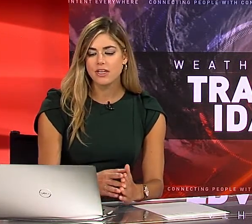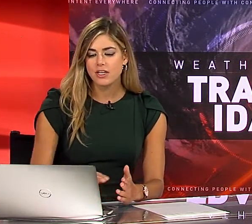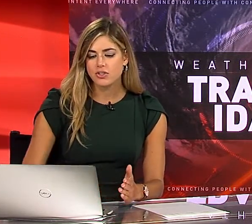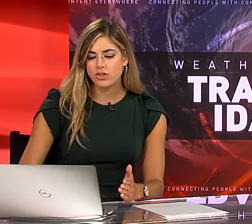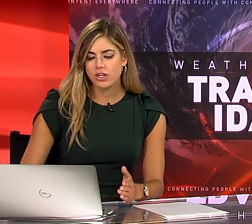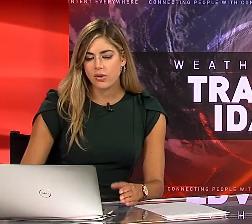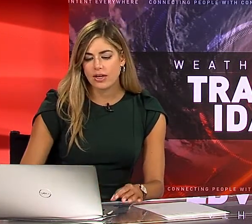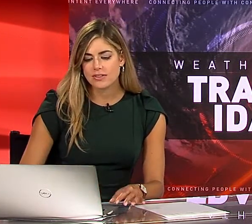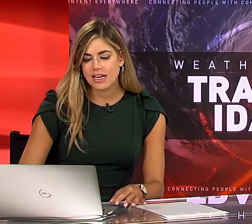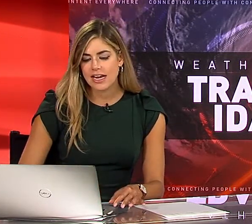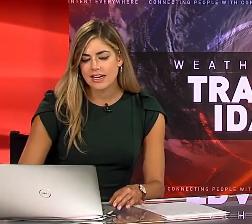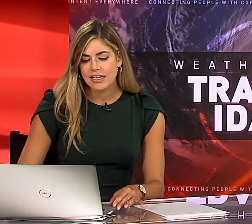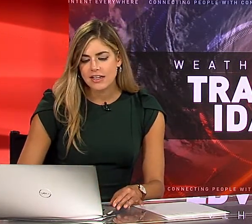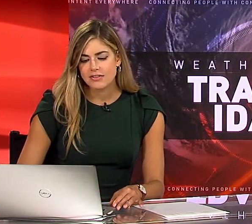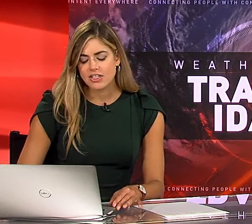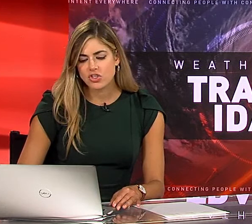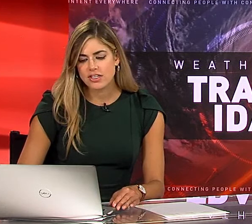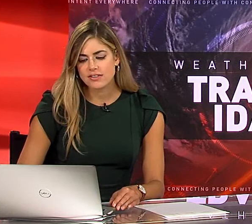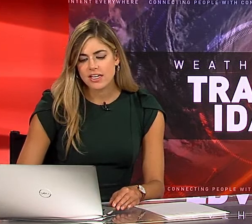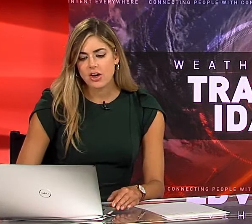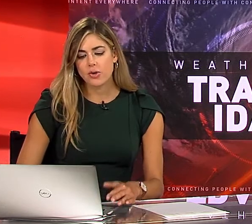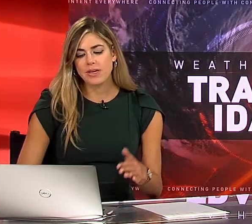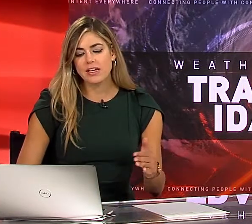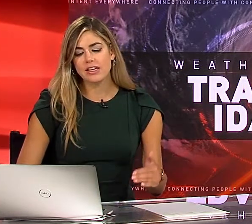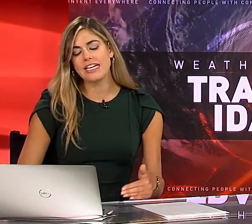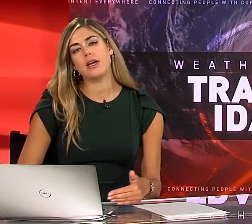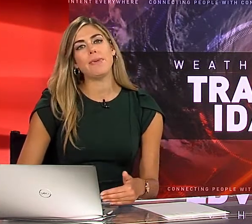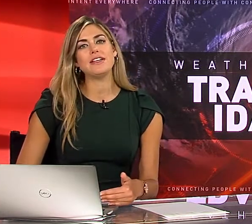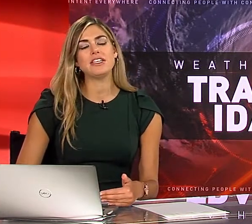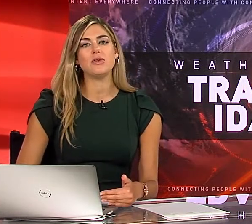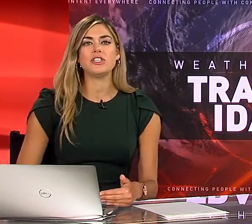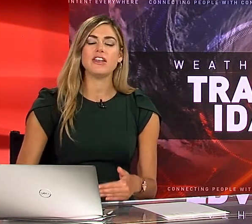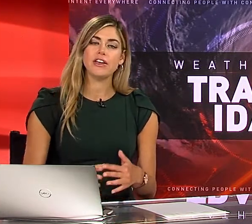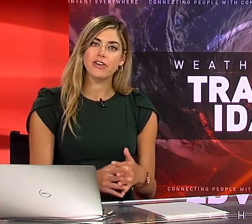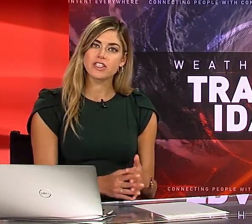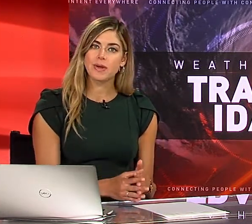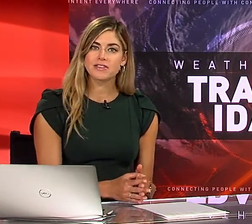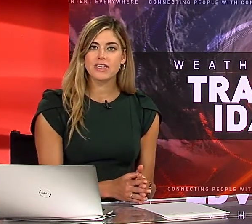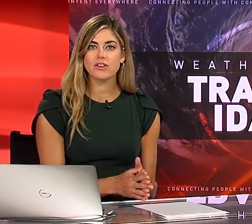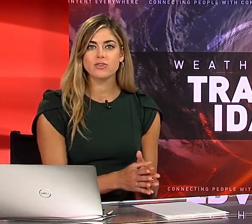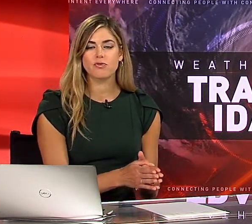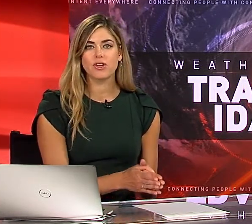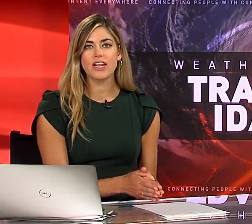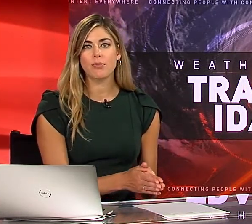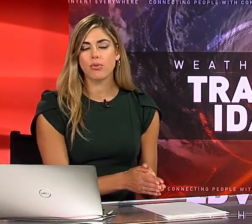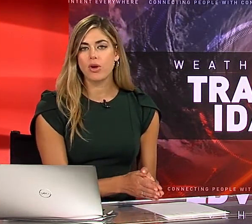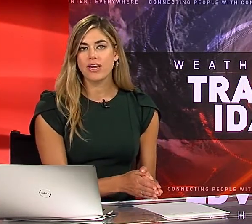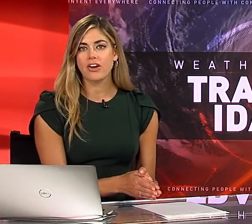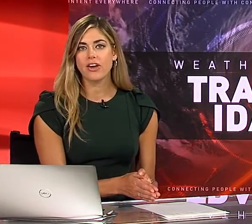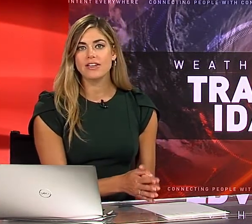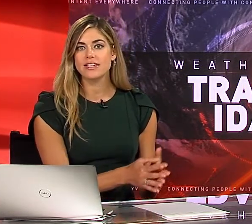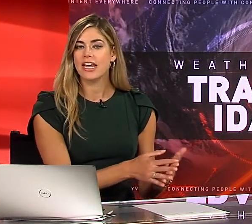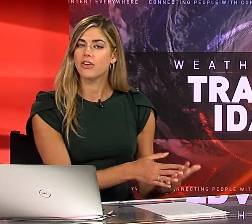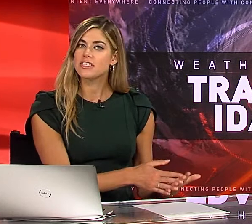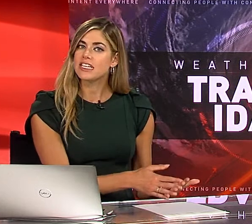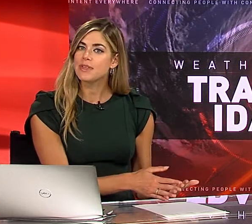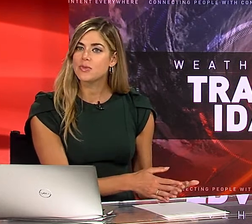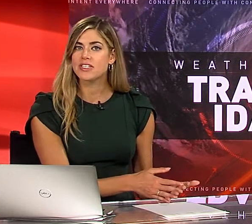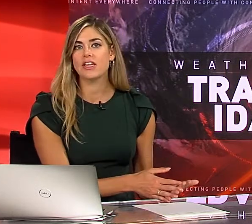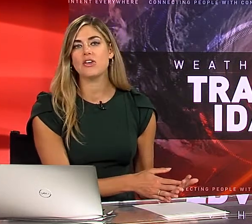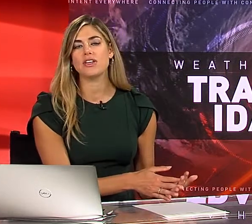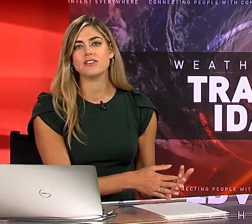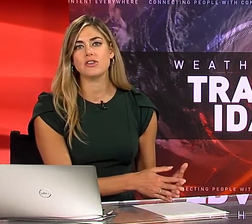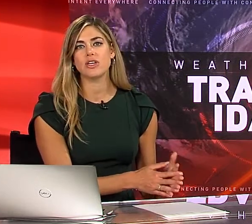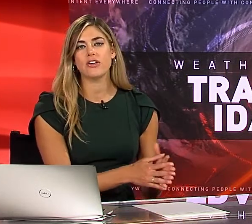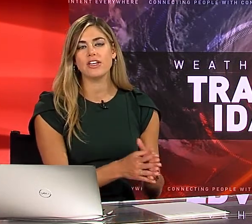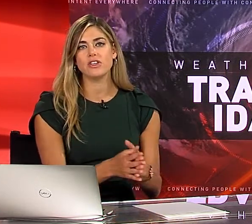safe. Do not go outside. Ditches are being cleaned up by DOT. They are expecting those flood-prone areas, and again, our team has been